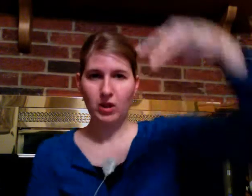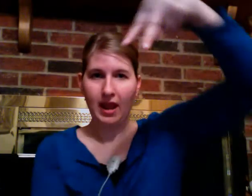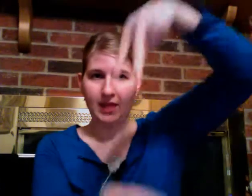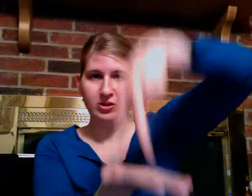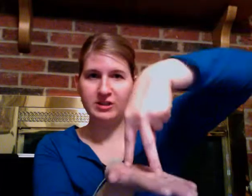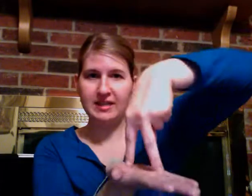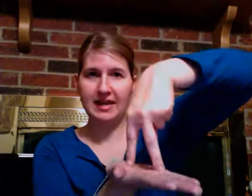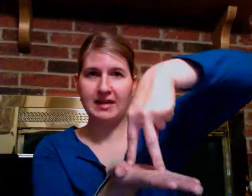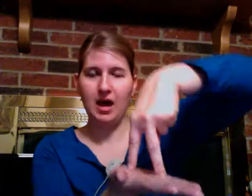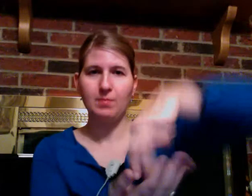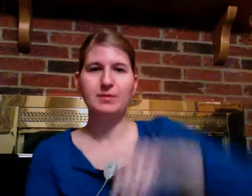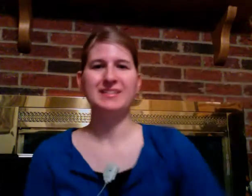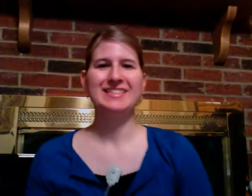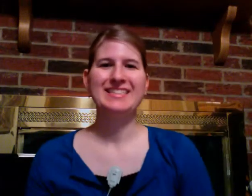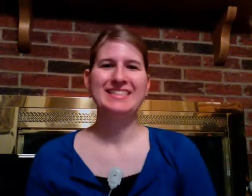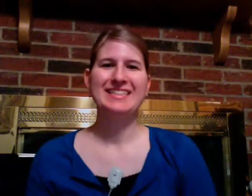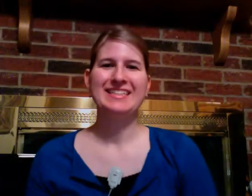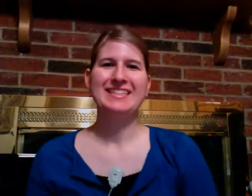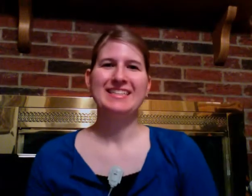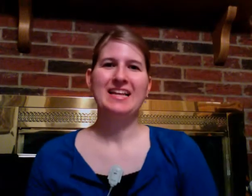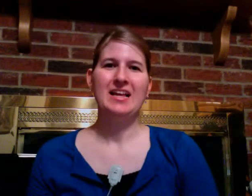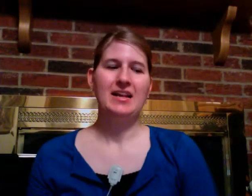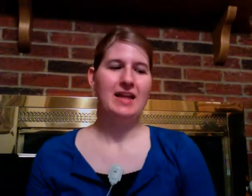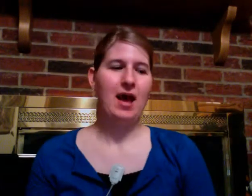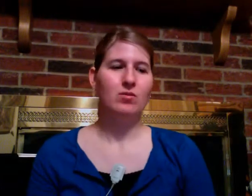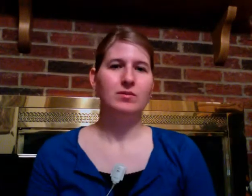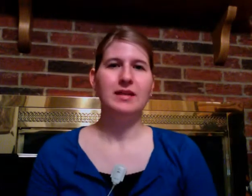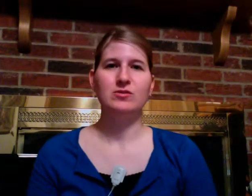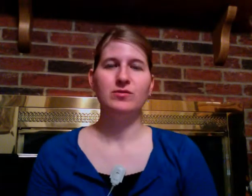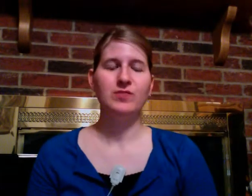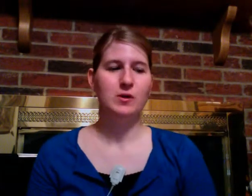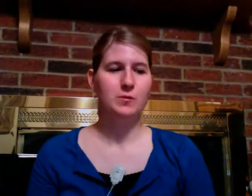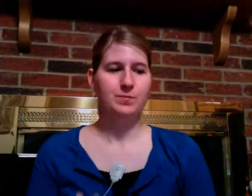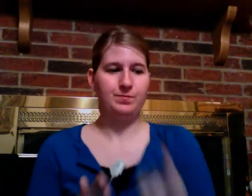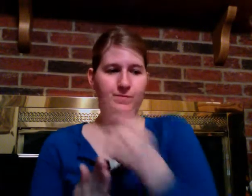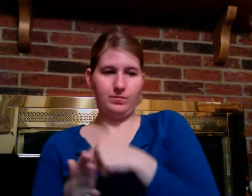and they're standing up. Now, let's review.